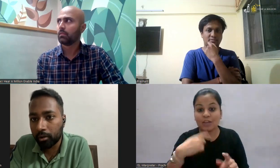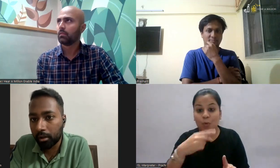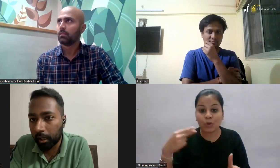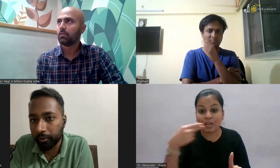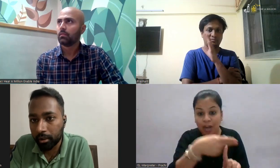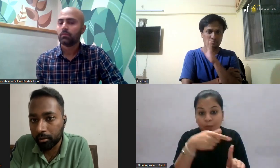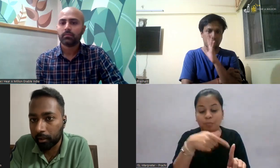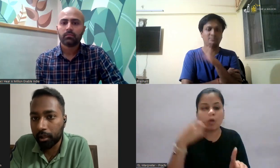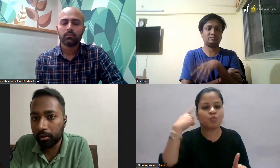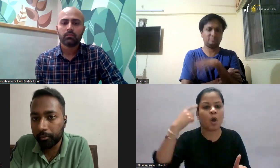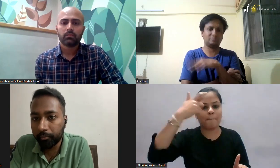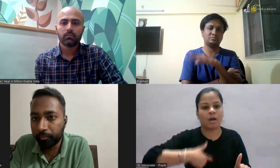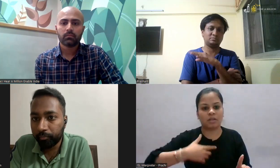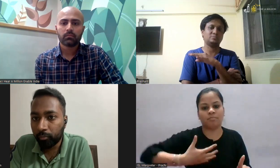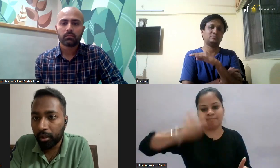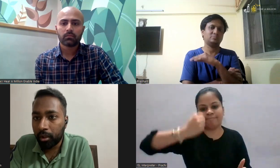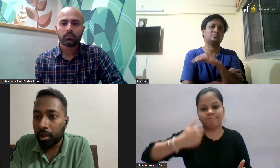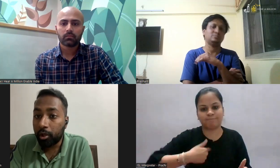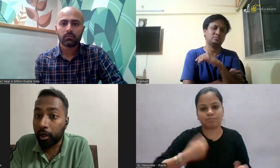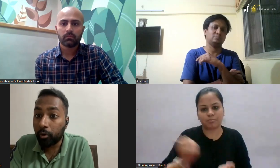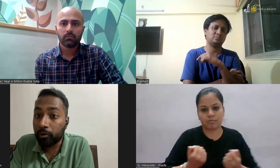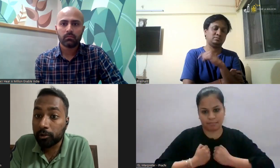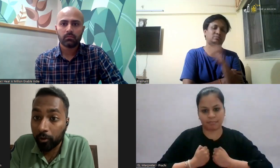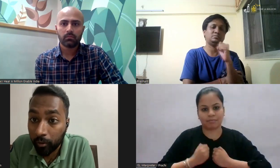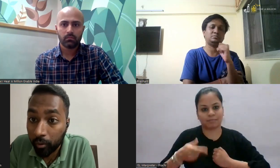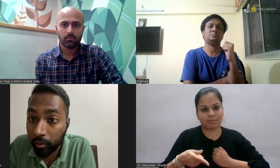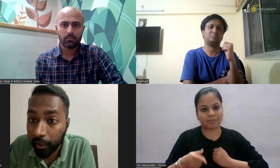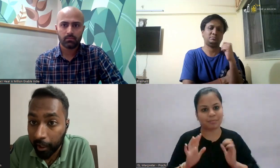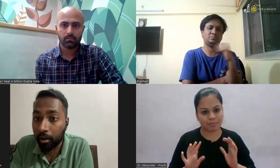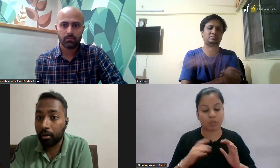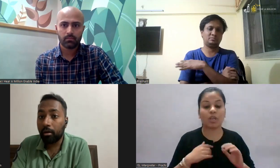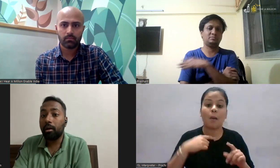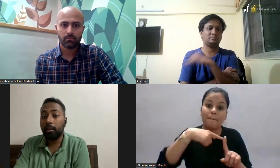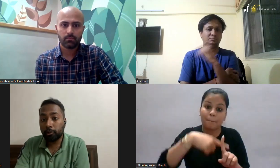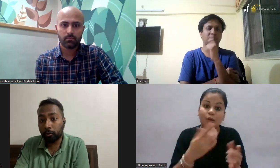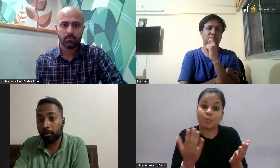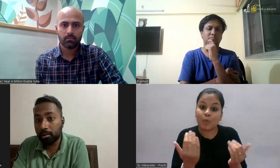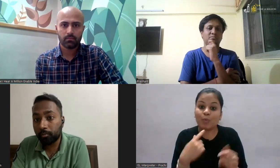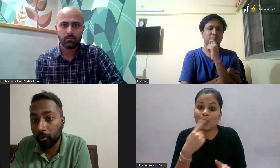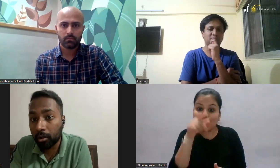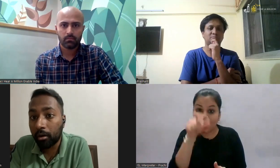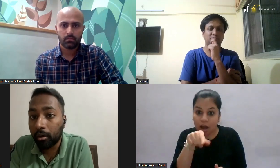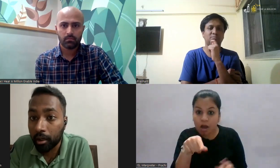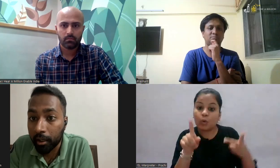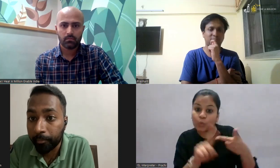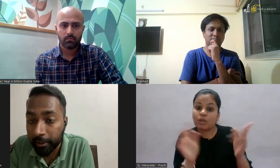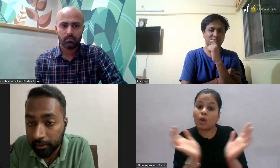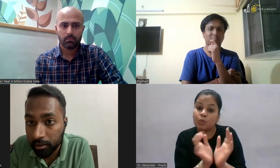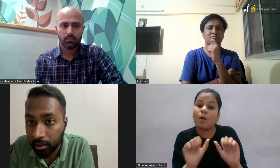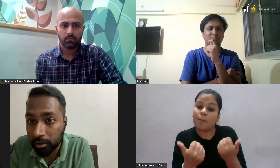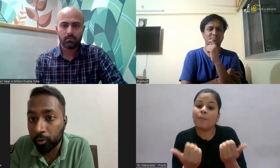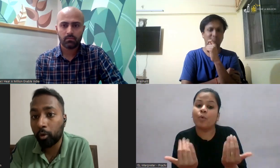PA owner driver, right? You can also take insurance for